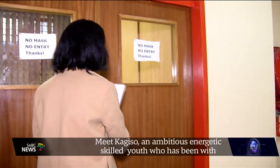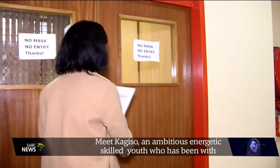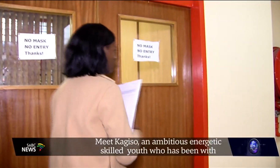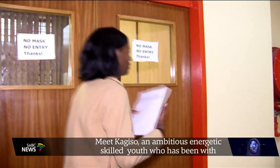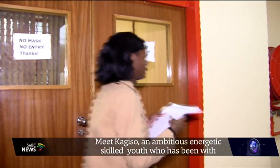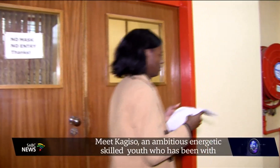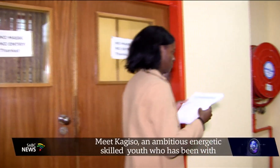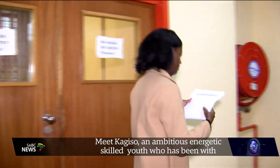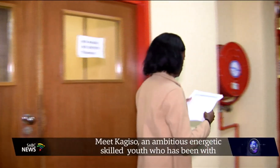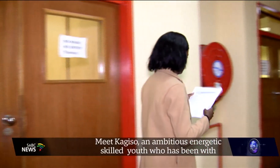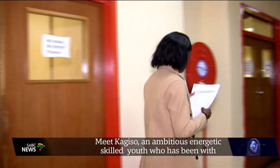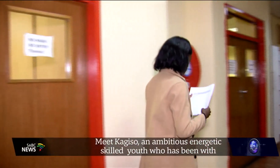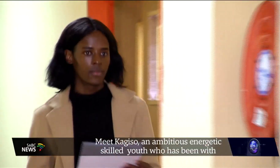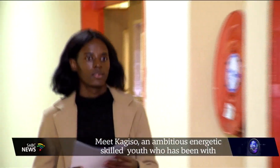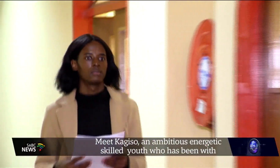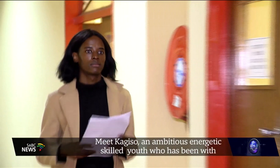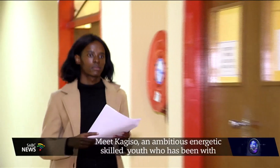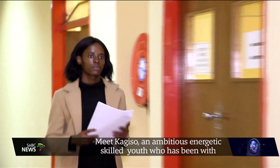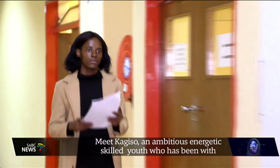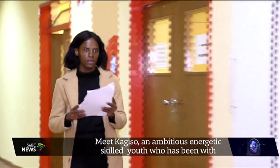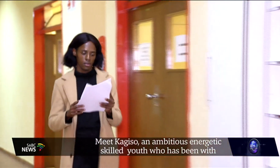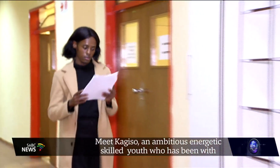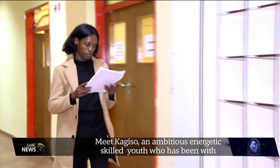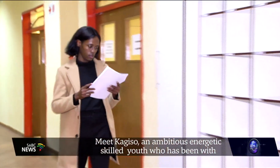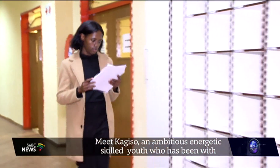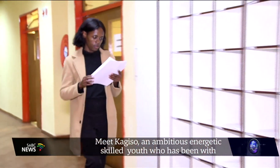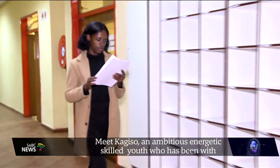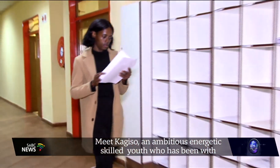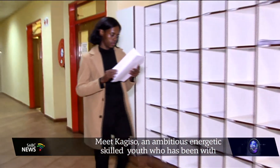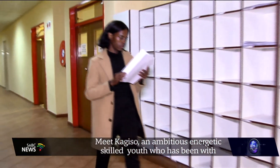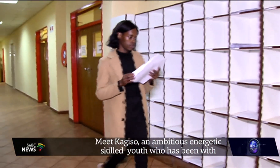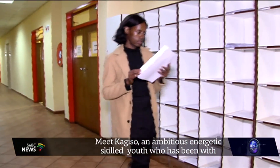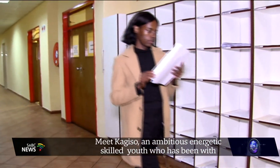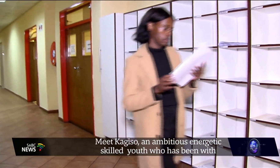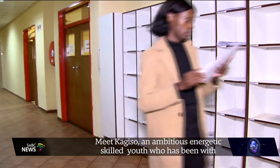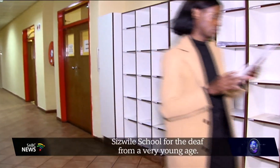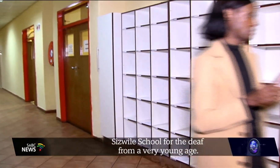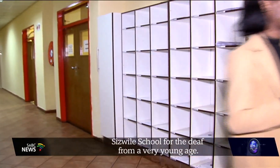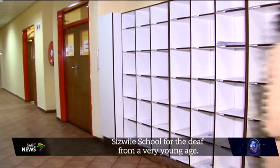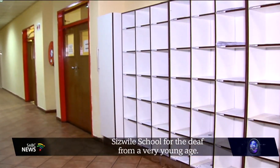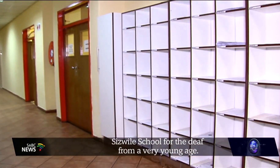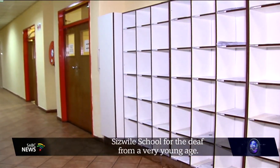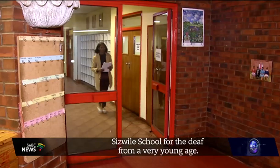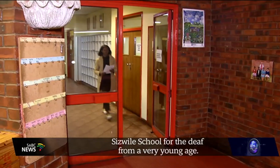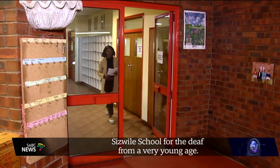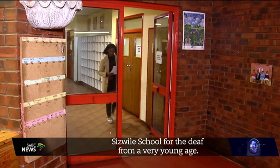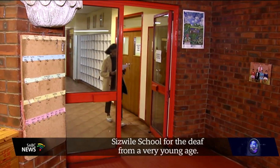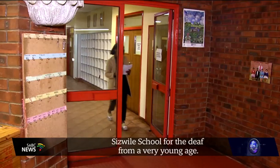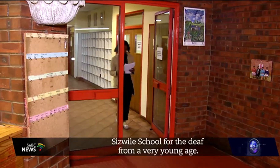Enwa ke motjha ya mafolofolo ya nang le bokgoni. O fihlile mona Sizwile School for the Deaf a